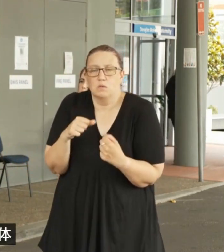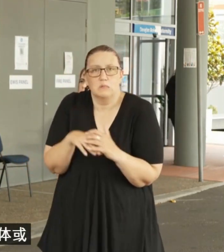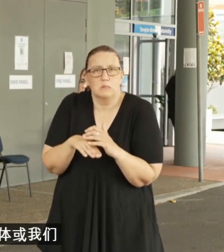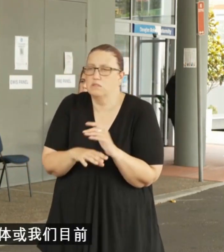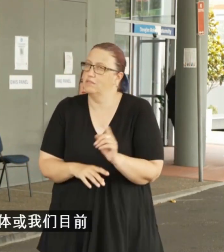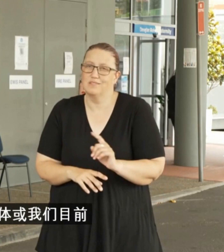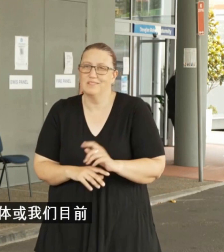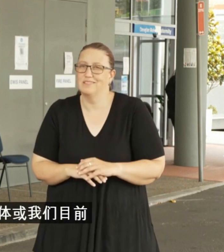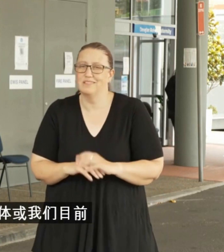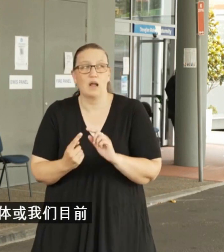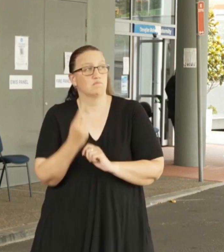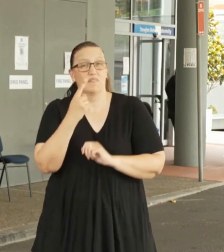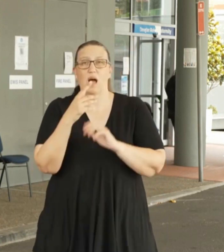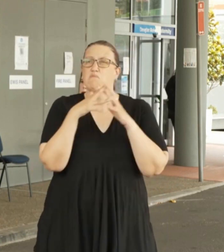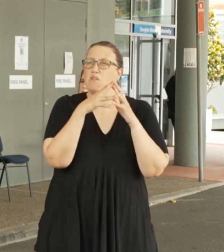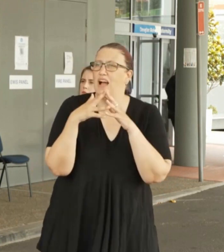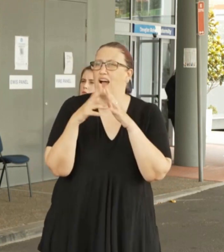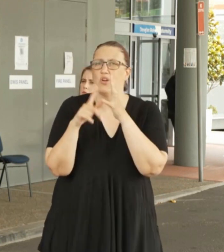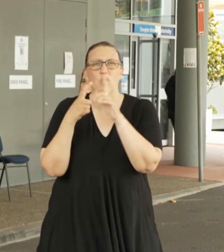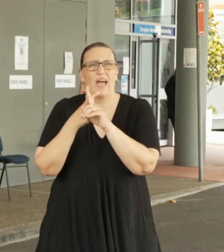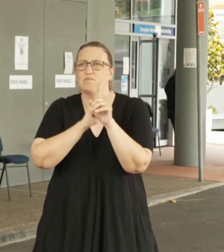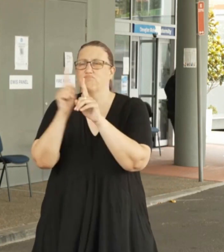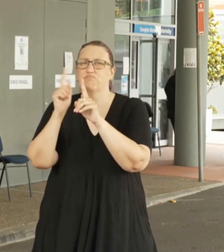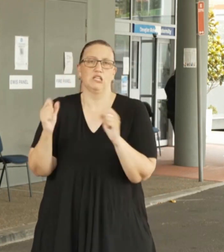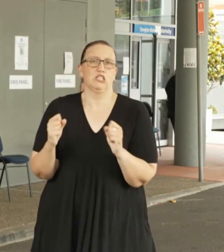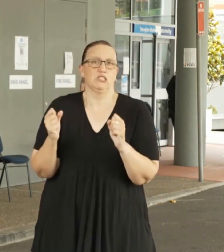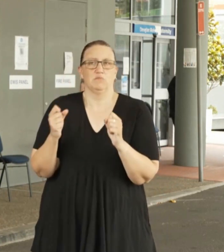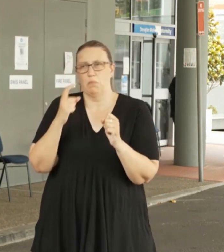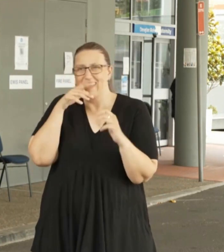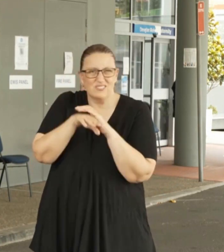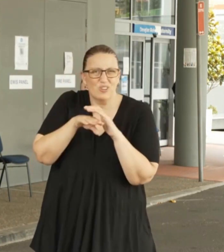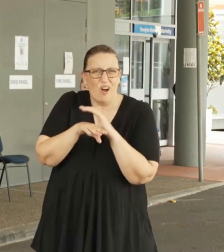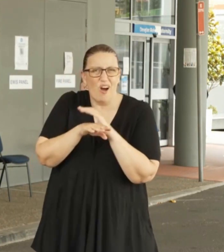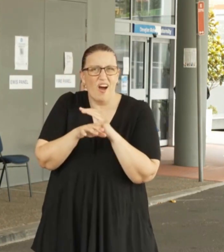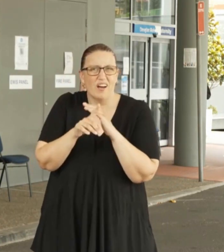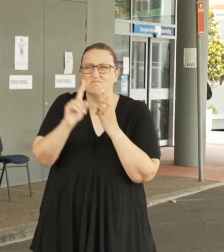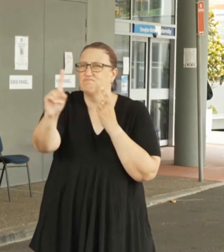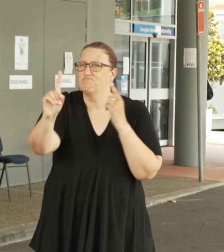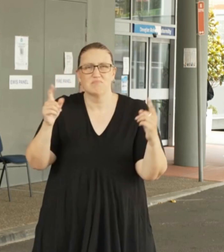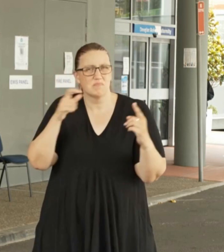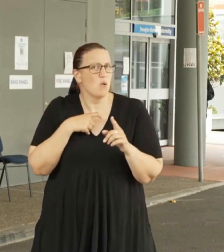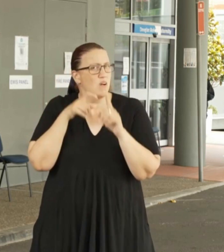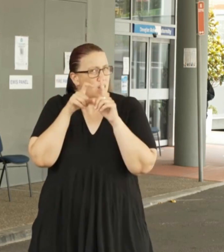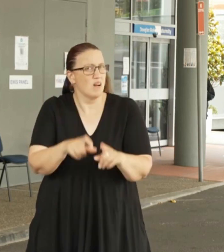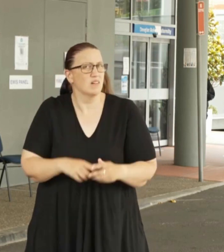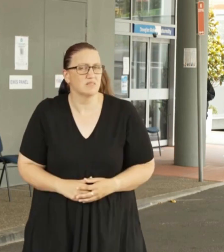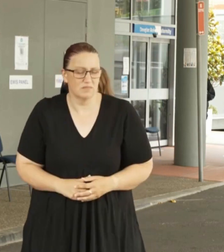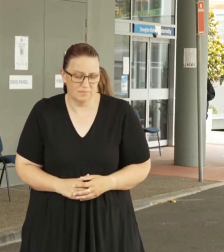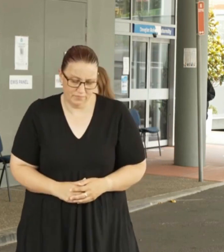particular variants that we're dealing with at the moment. It's very, very hard to distinguish or to understand the